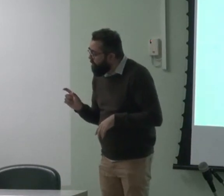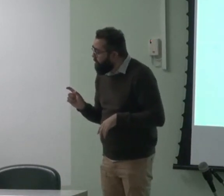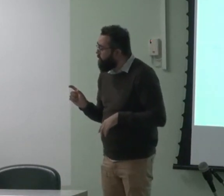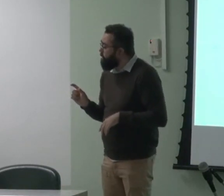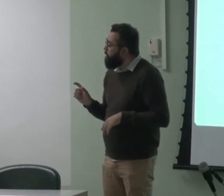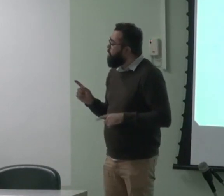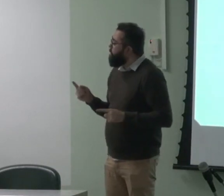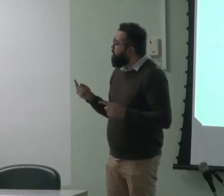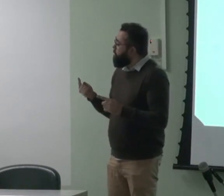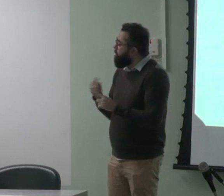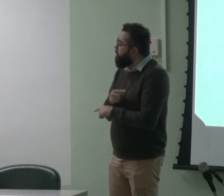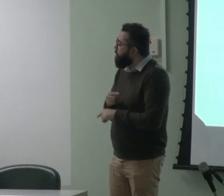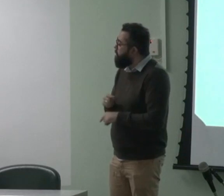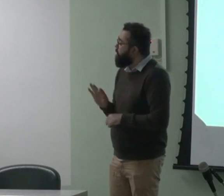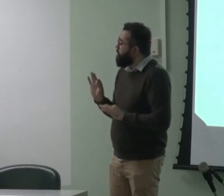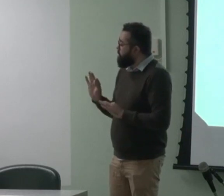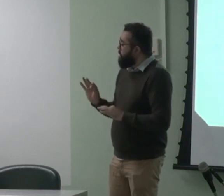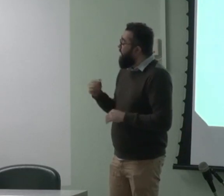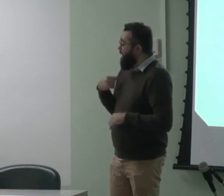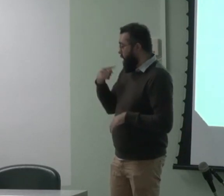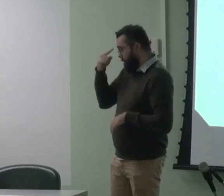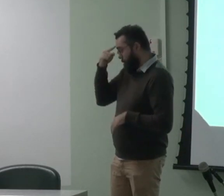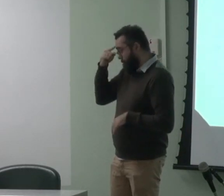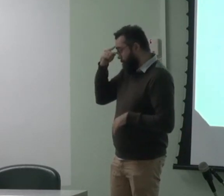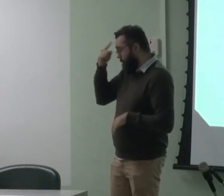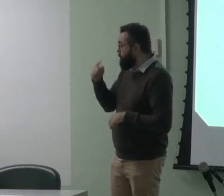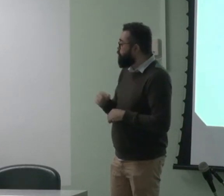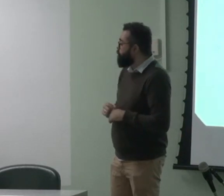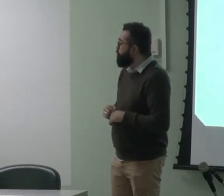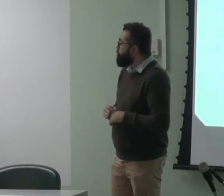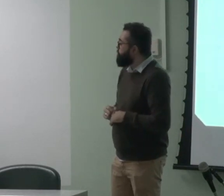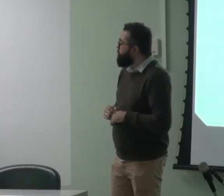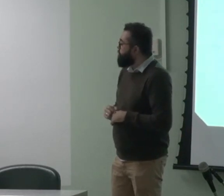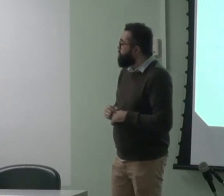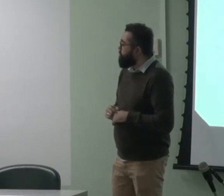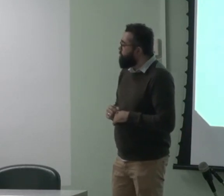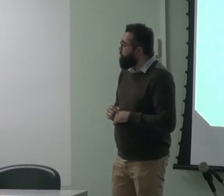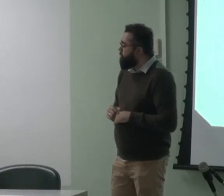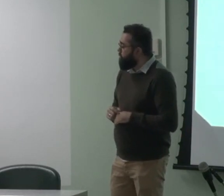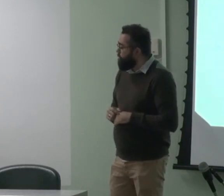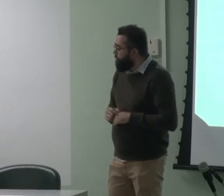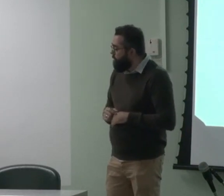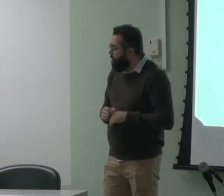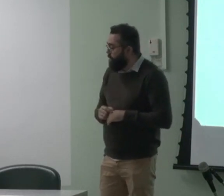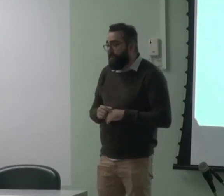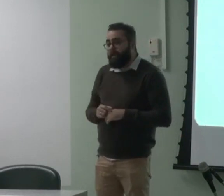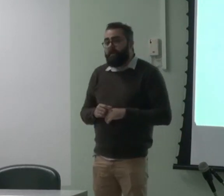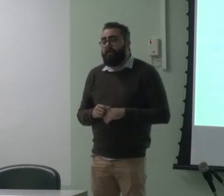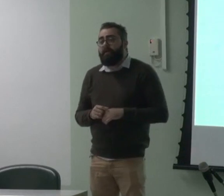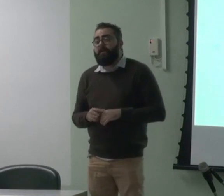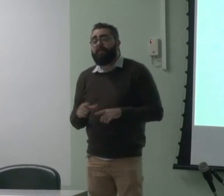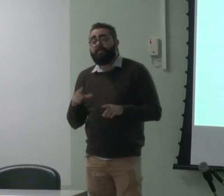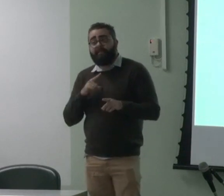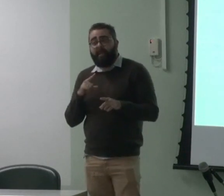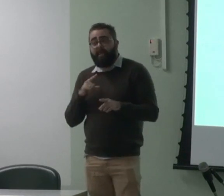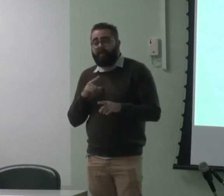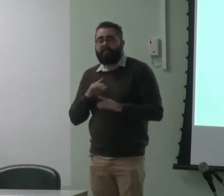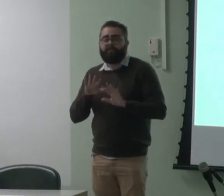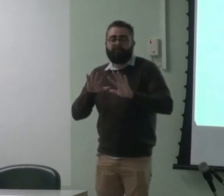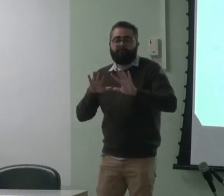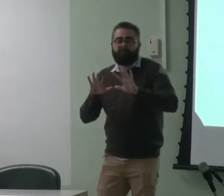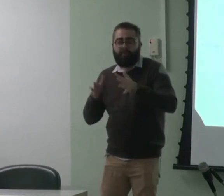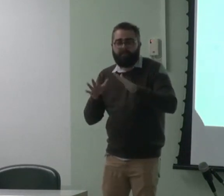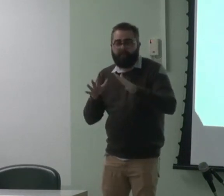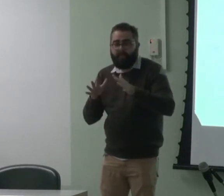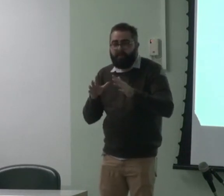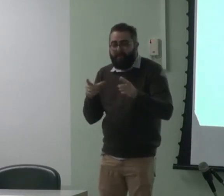and it's actually, I think that's another, even if small, but still aspect of universal